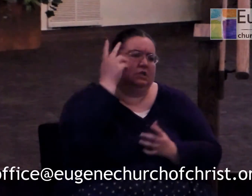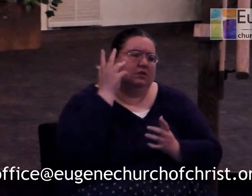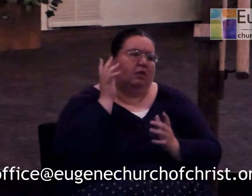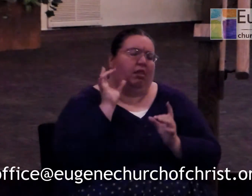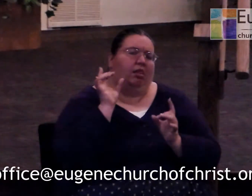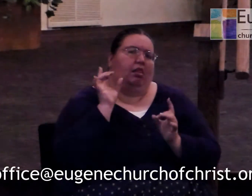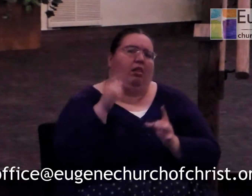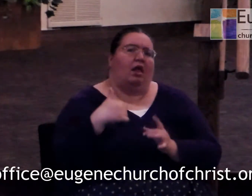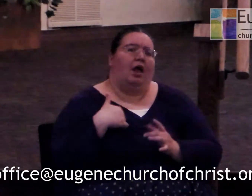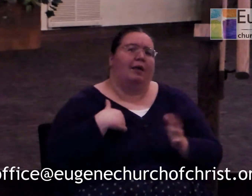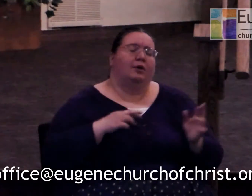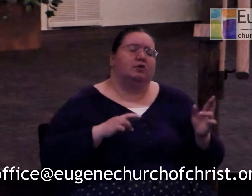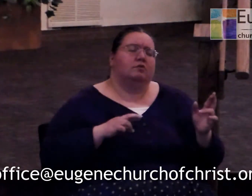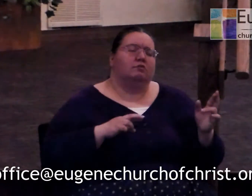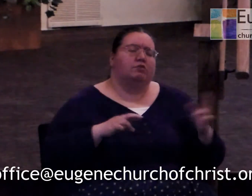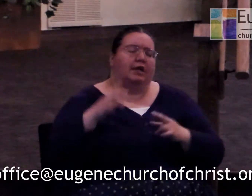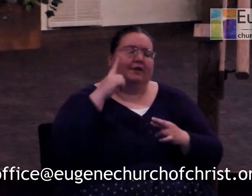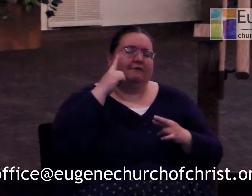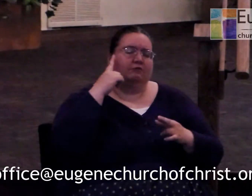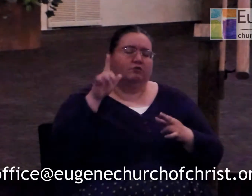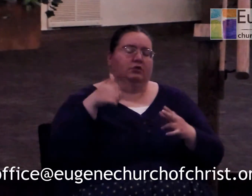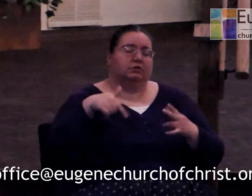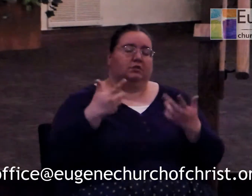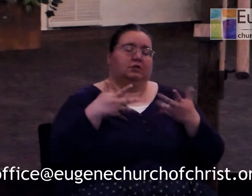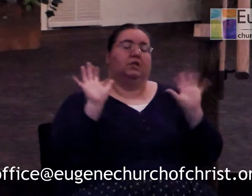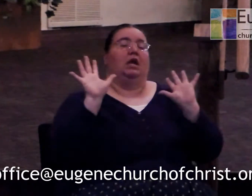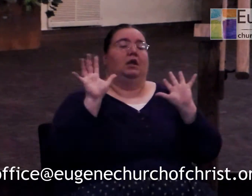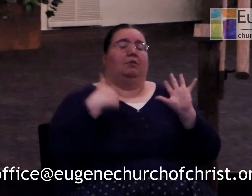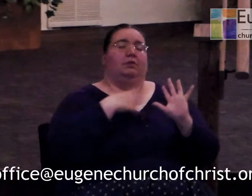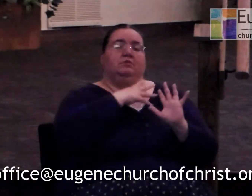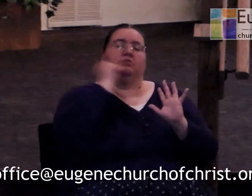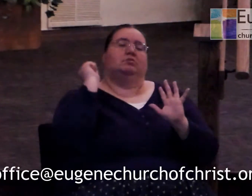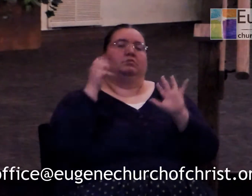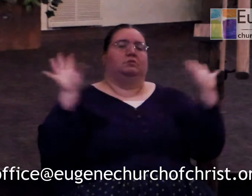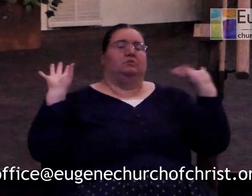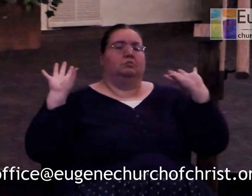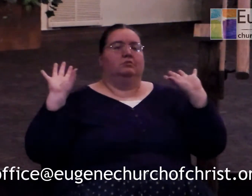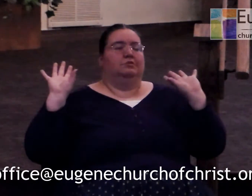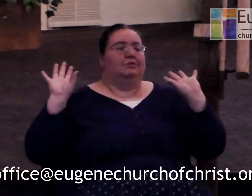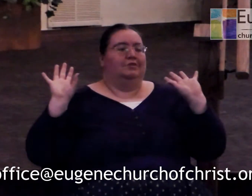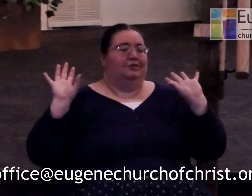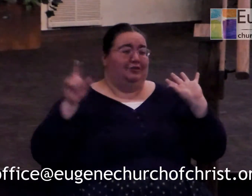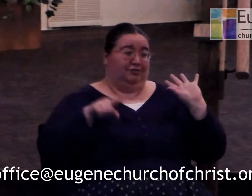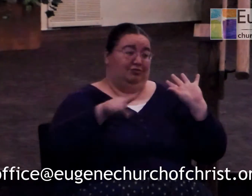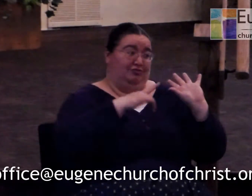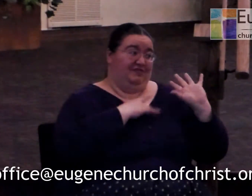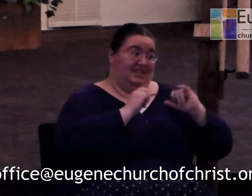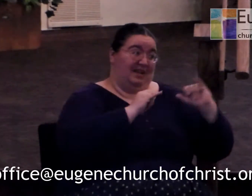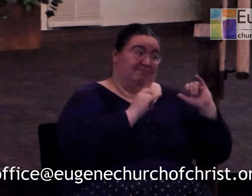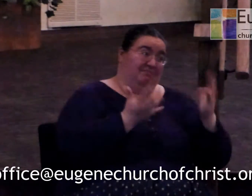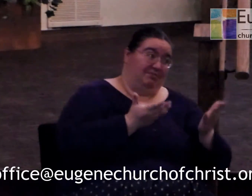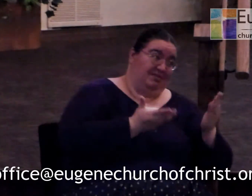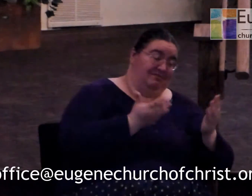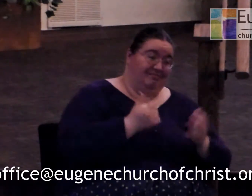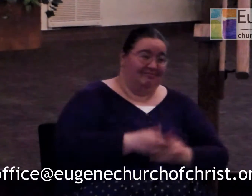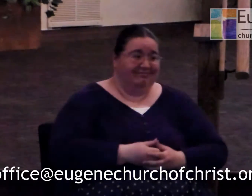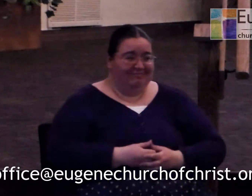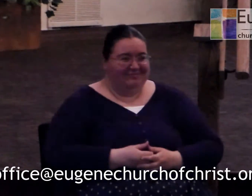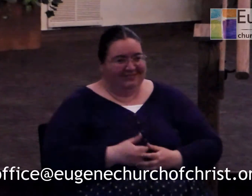you, and a lot of you probably feel the same way. I'm amazed with a couple things as I looked at my computer over the last couple days.